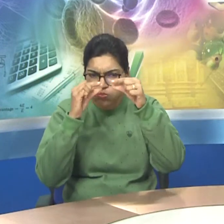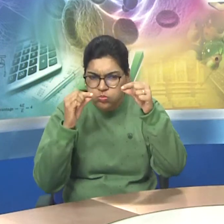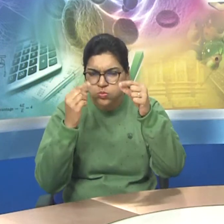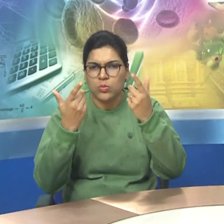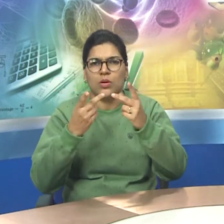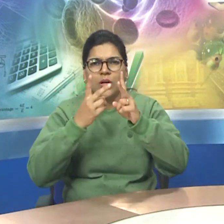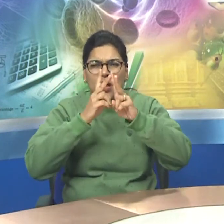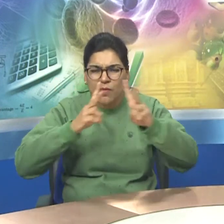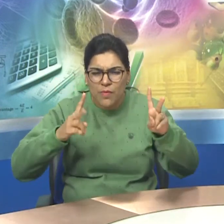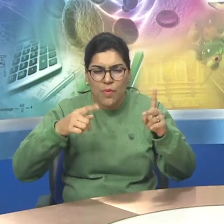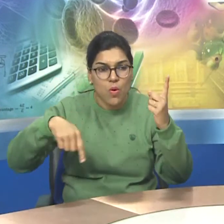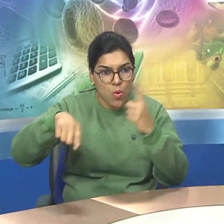nuts.